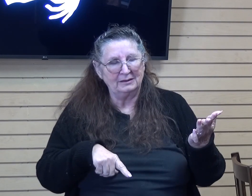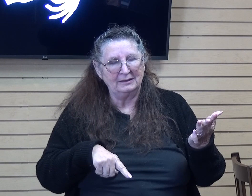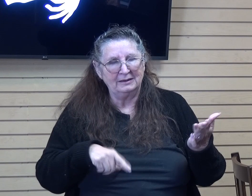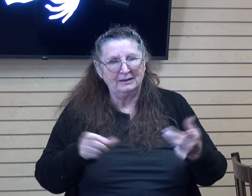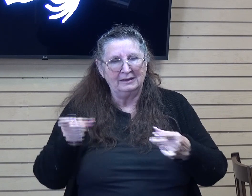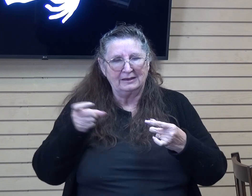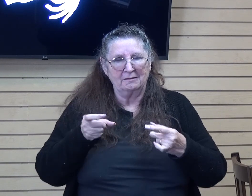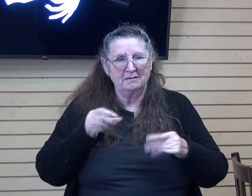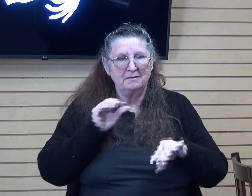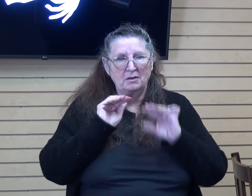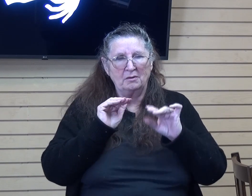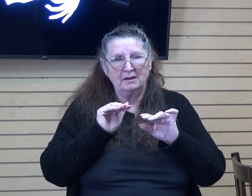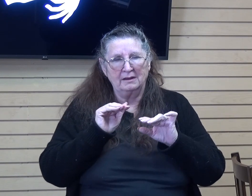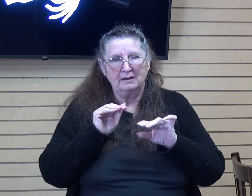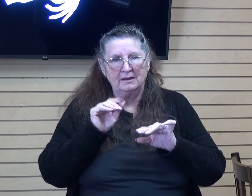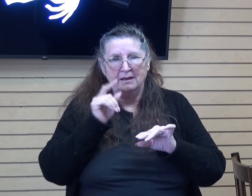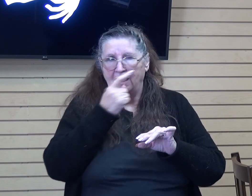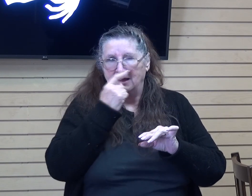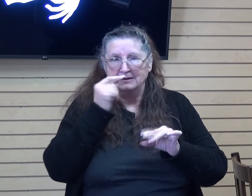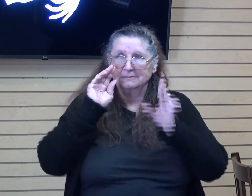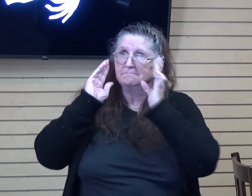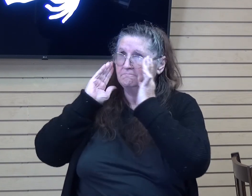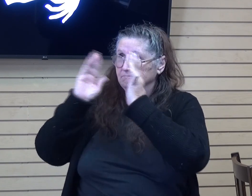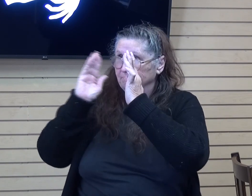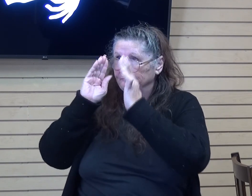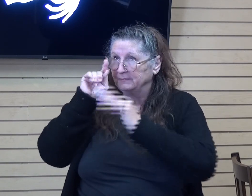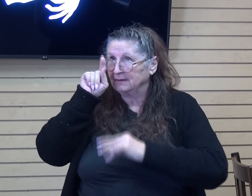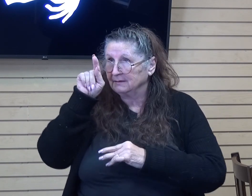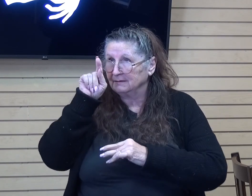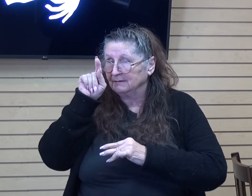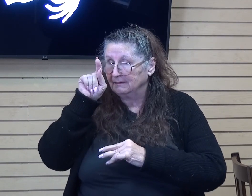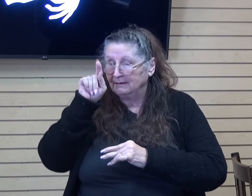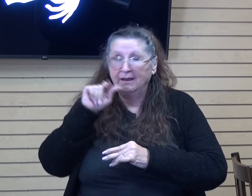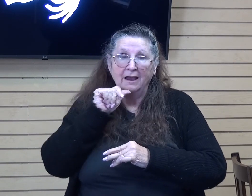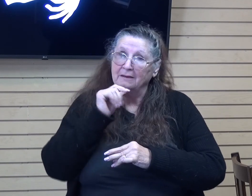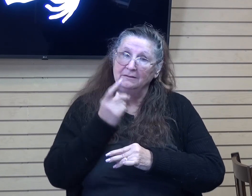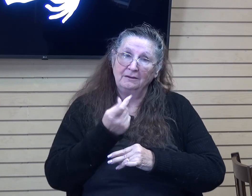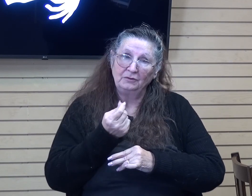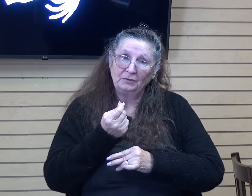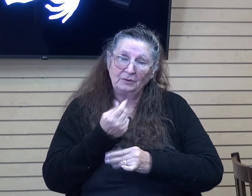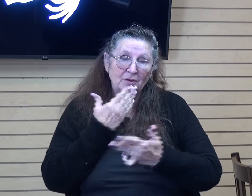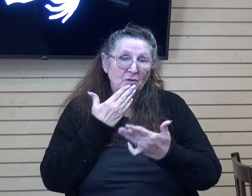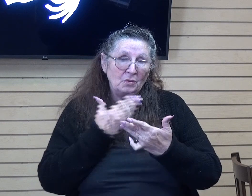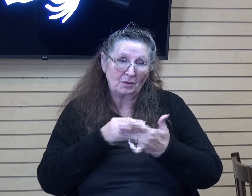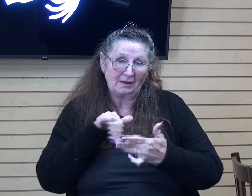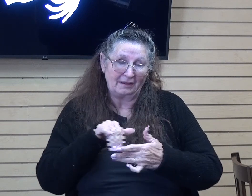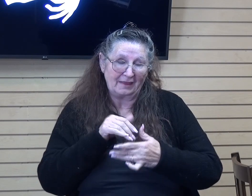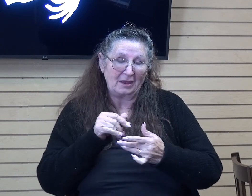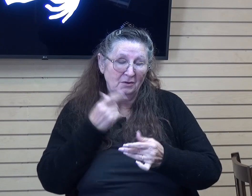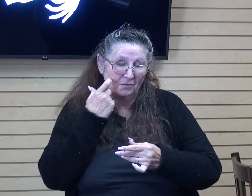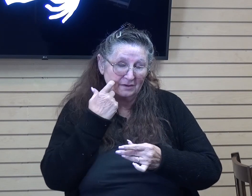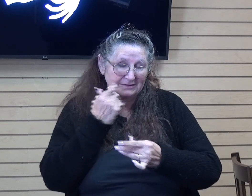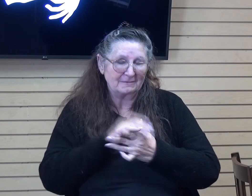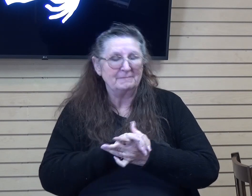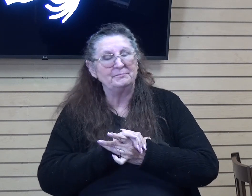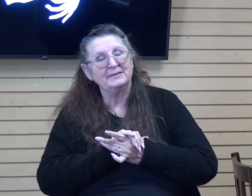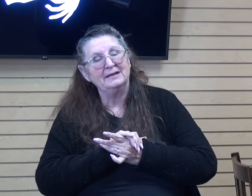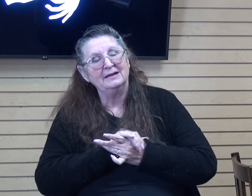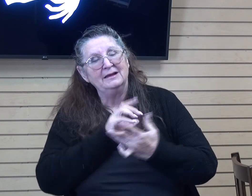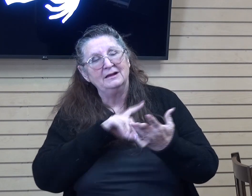reminder, hey, keep your eyes on Jesus, because I haven't really been doing a very good job at that recently, and the Lord was gracious enough to